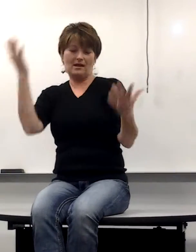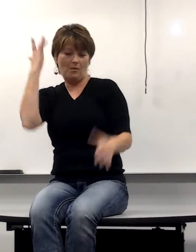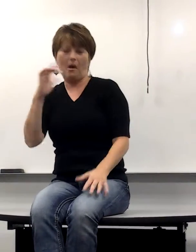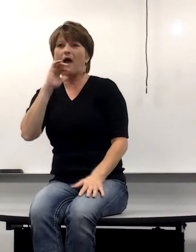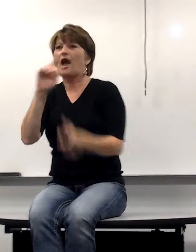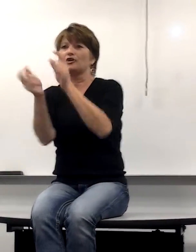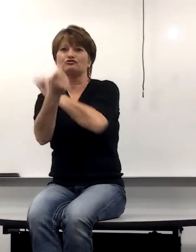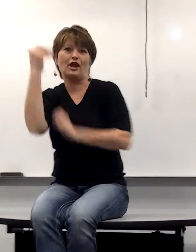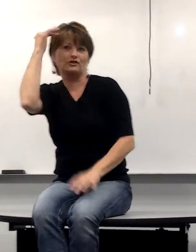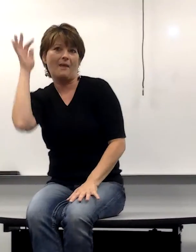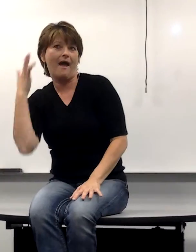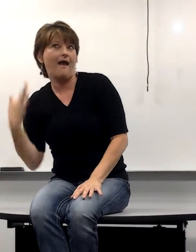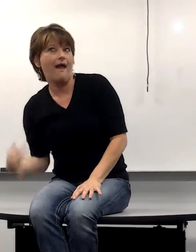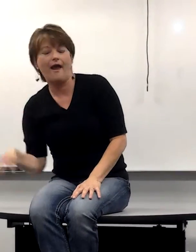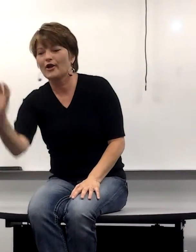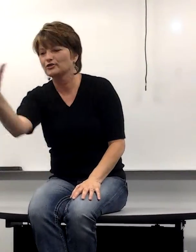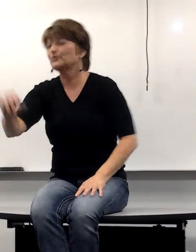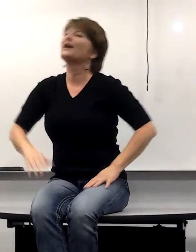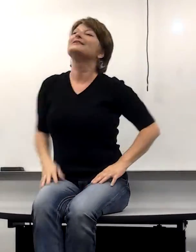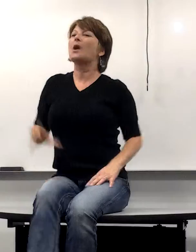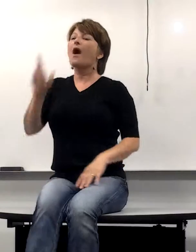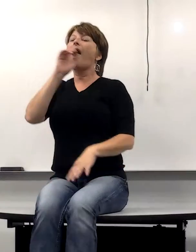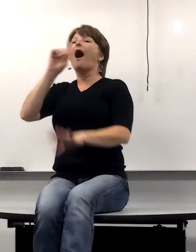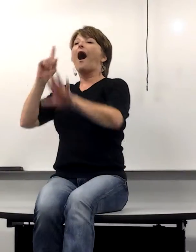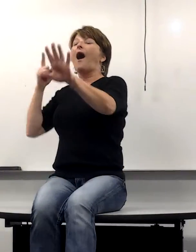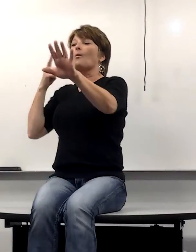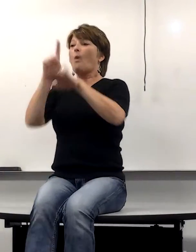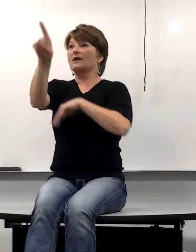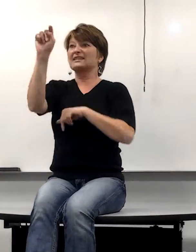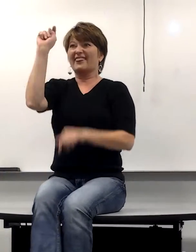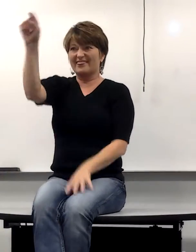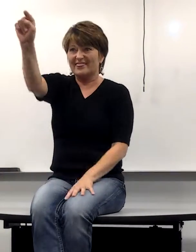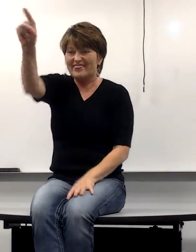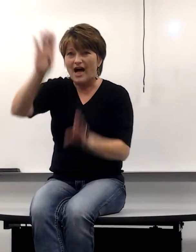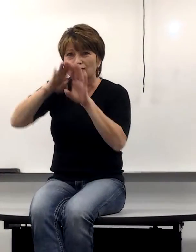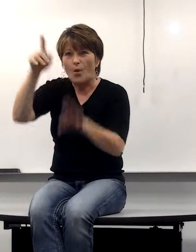It's like even with a wig with long yellow hair, blonde hair, and